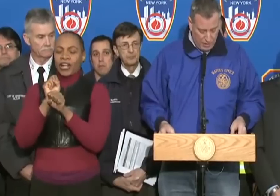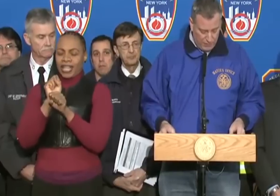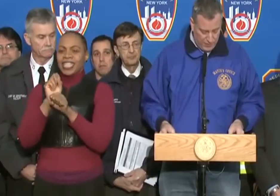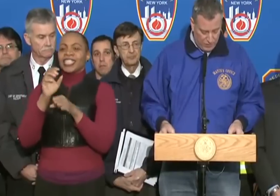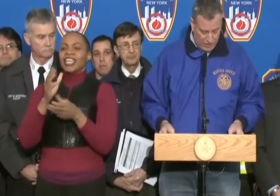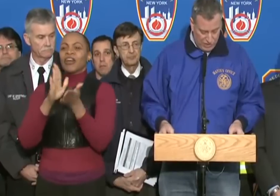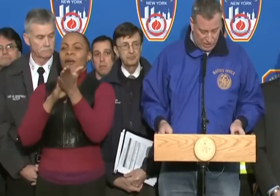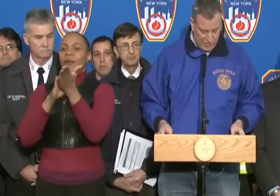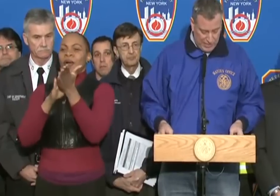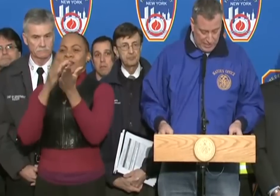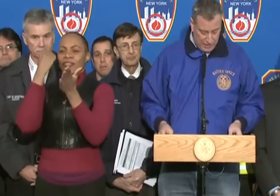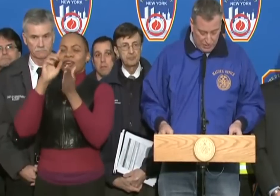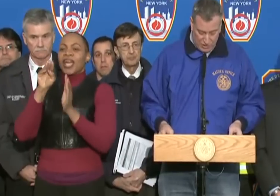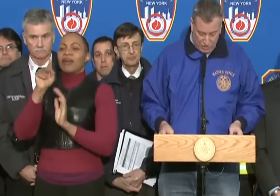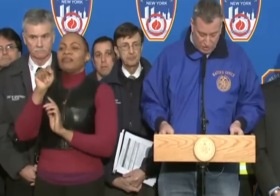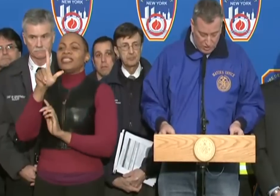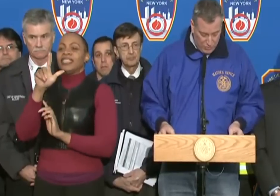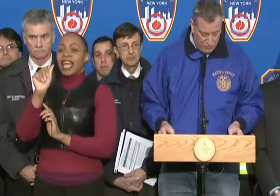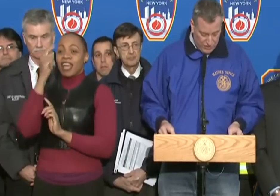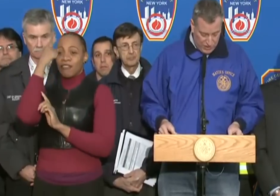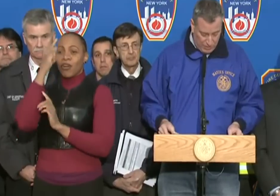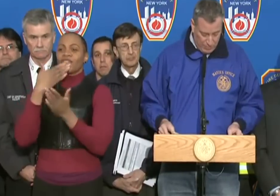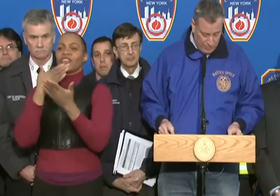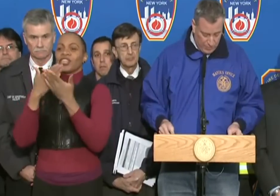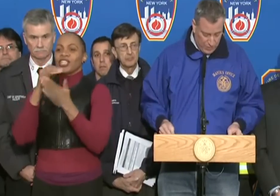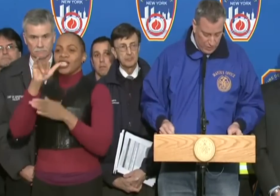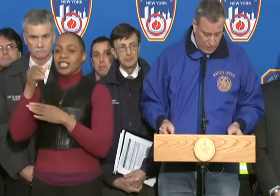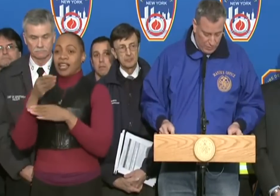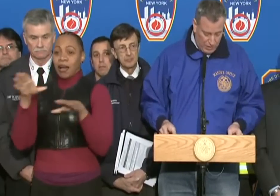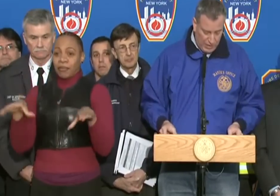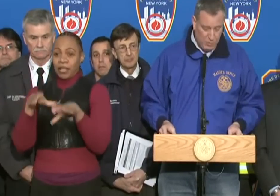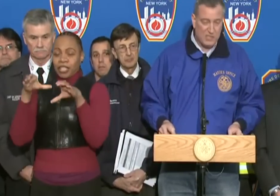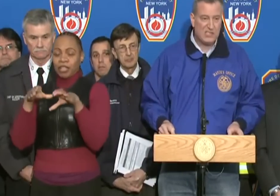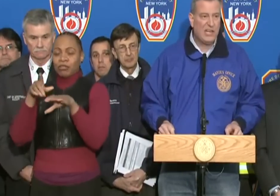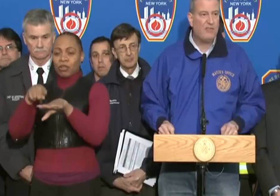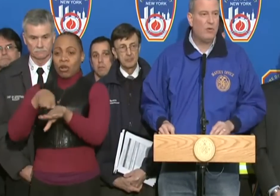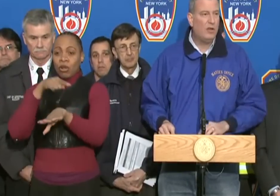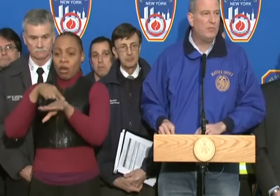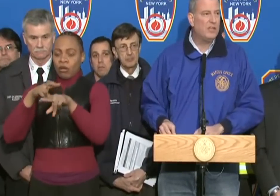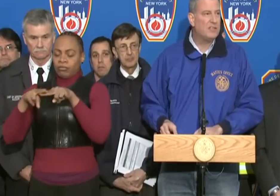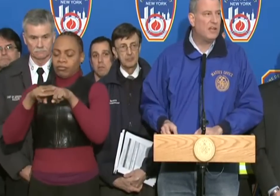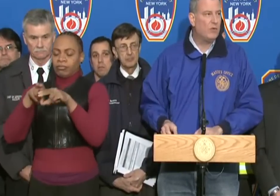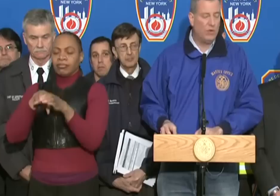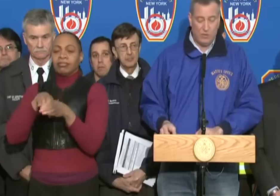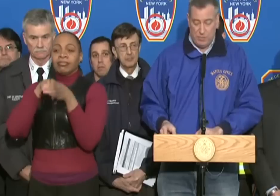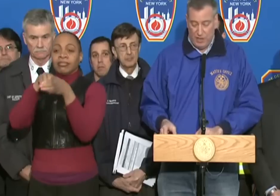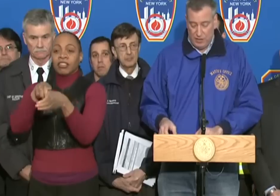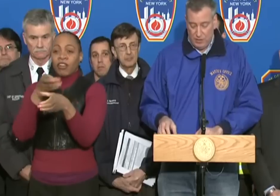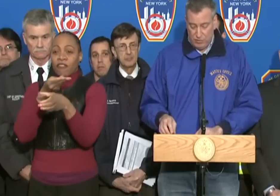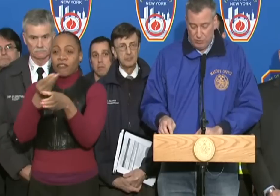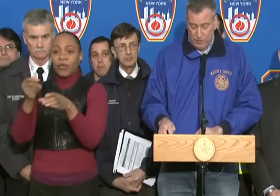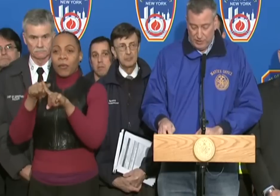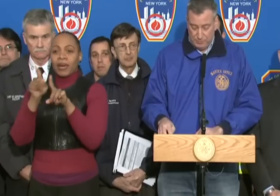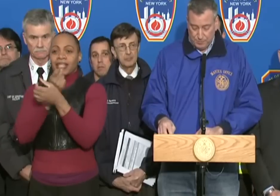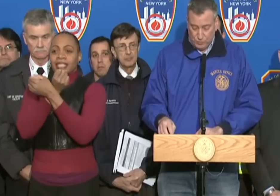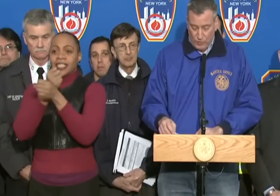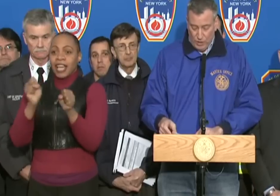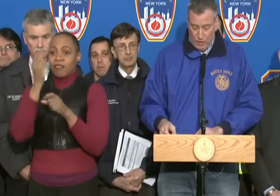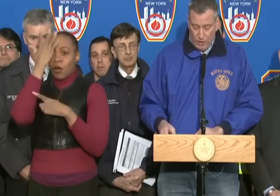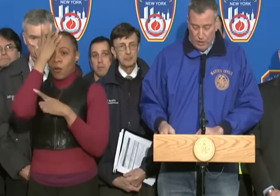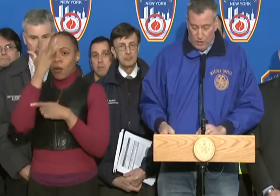MTA for the great job they did. It was a long commute for some, but it was a safer one because everyone responded